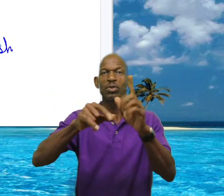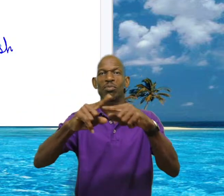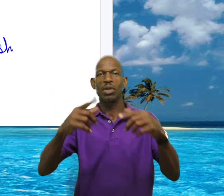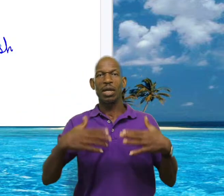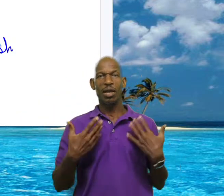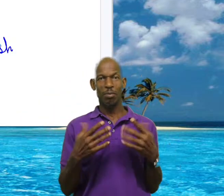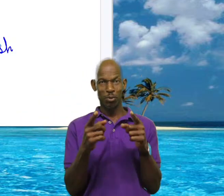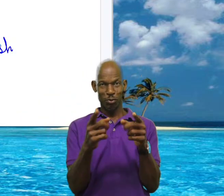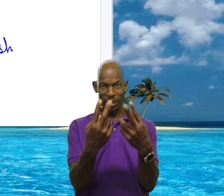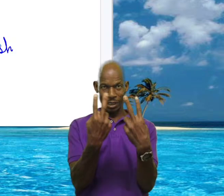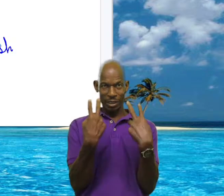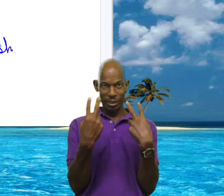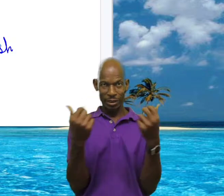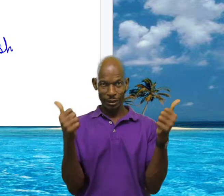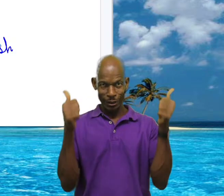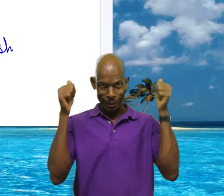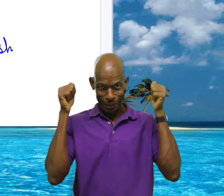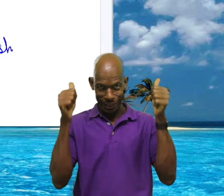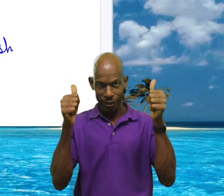today, so you can learn along with us. All right.